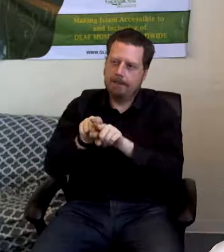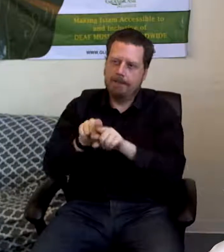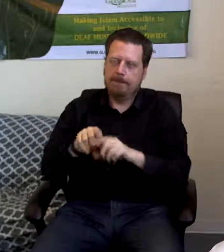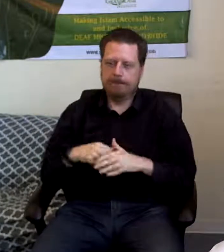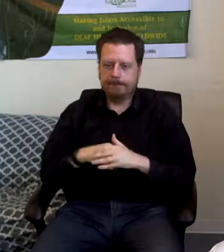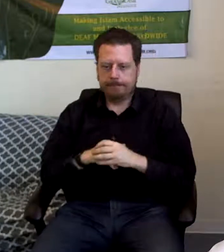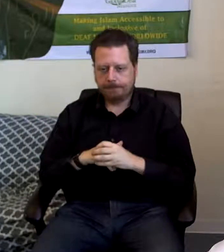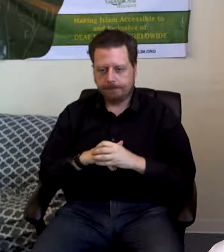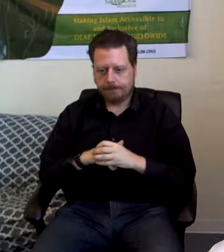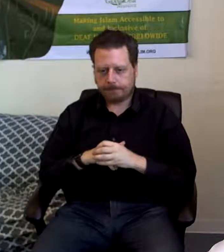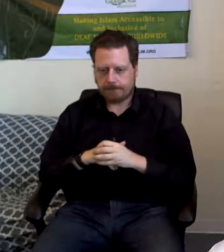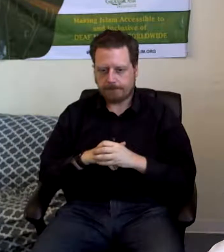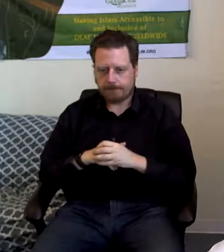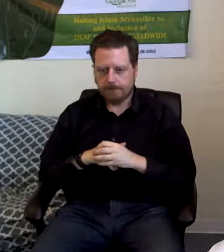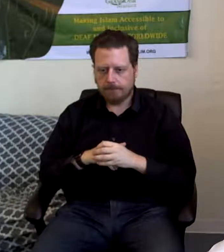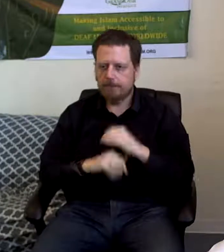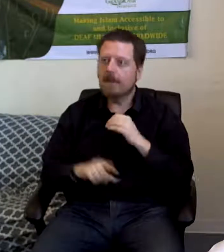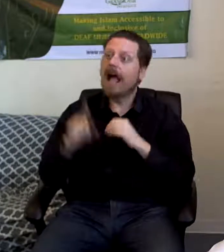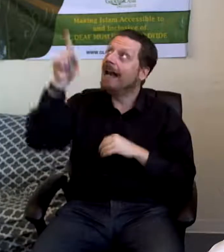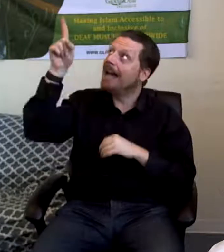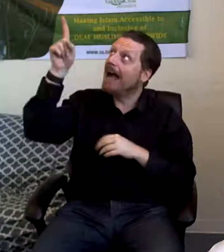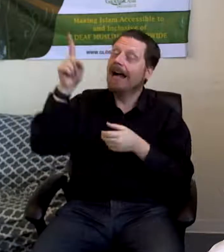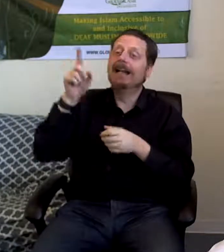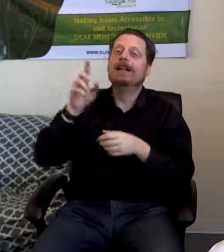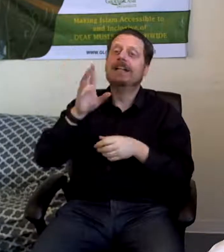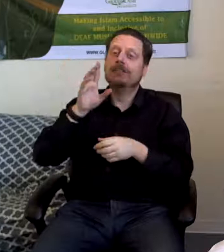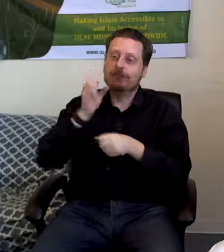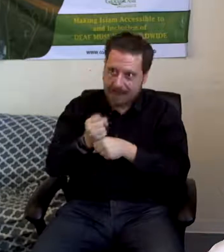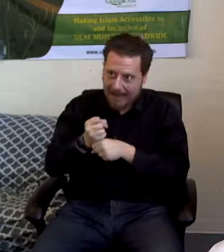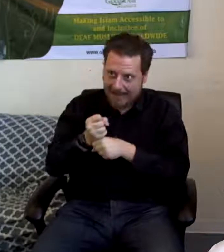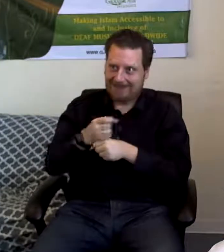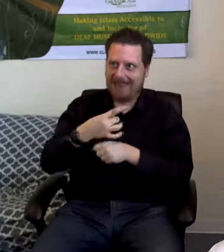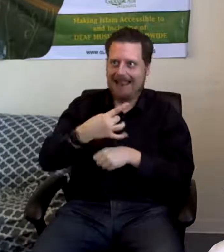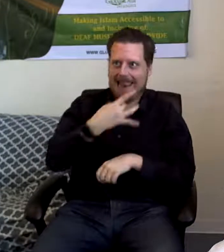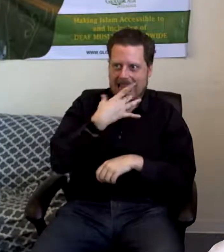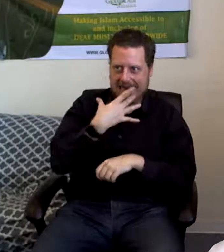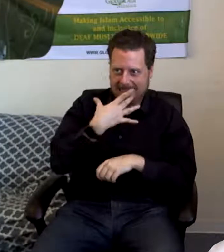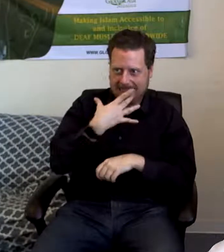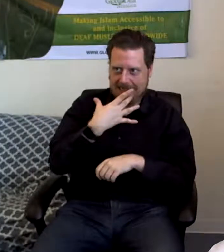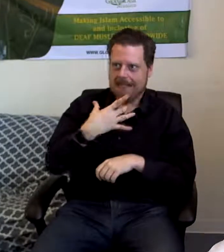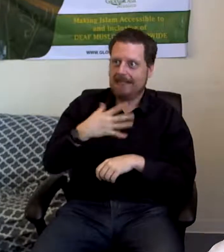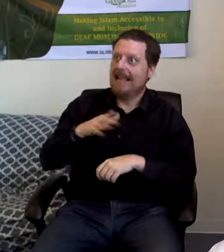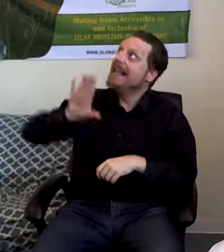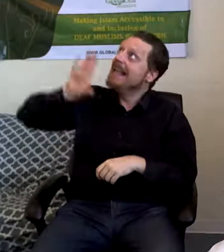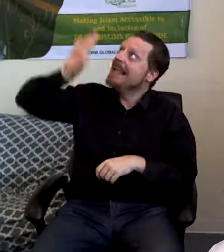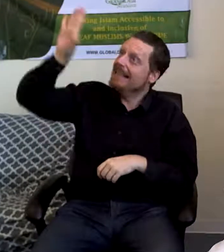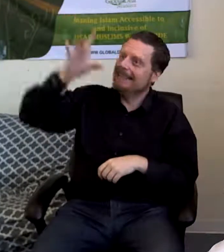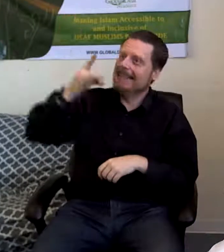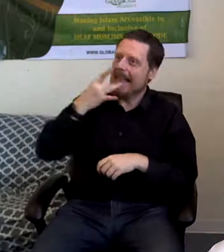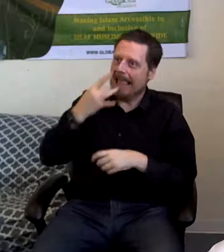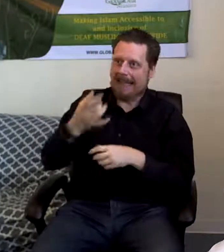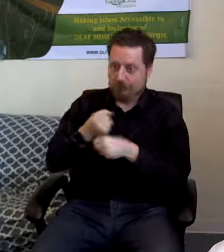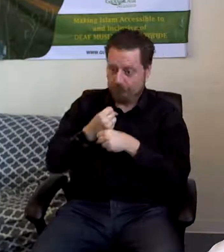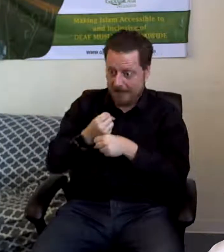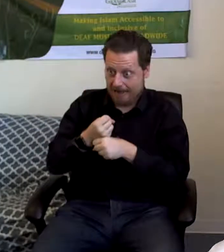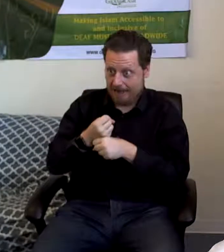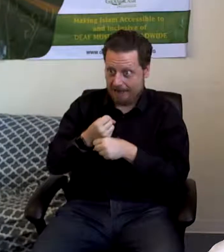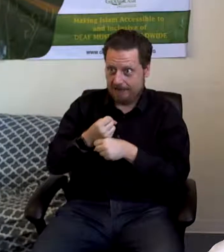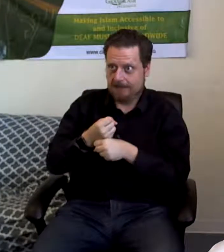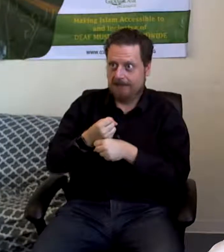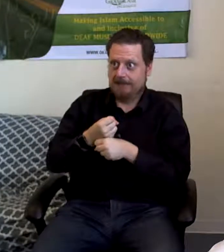But Allah creates light. And the light He creates is what